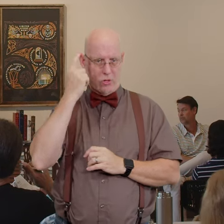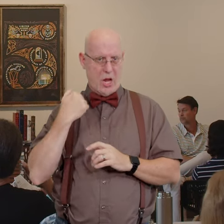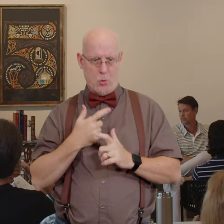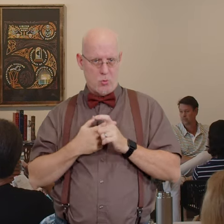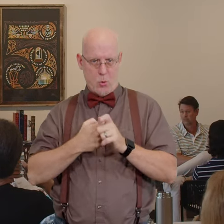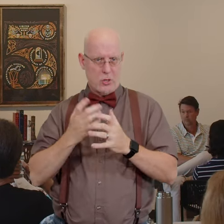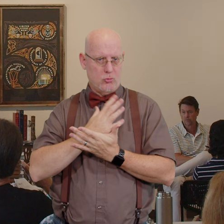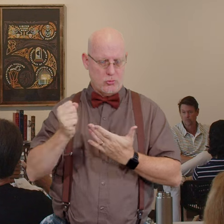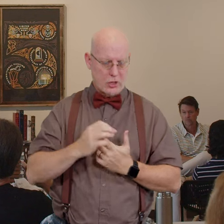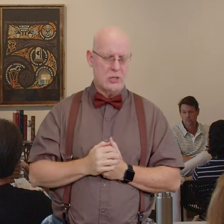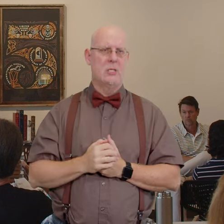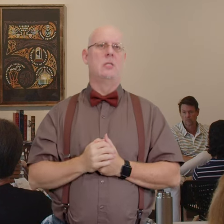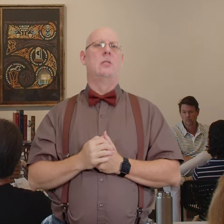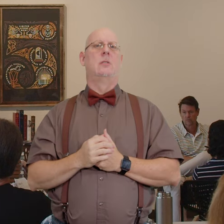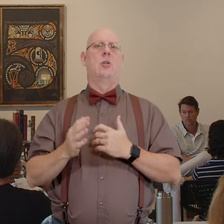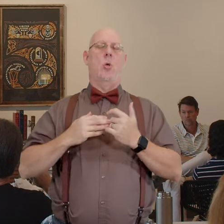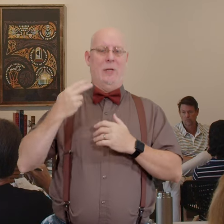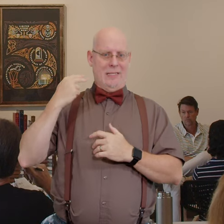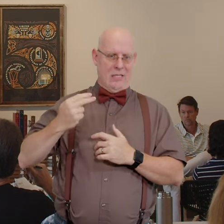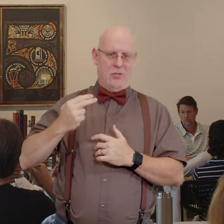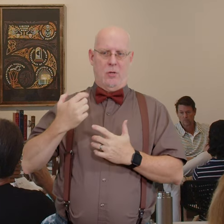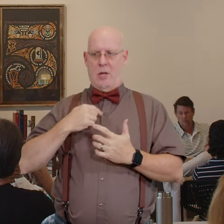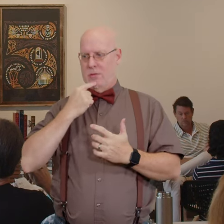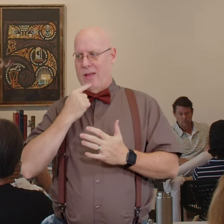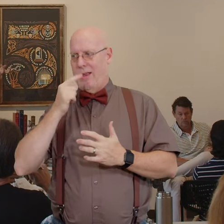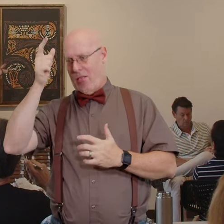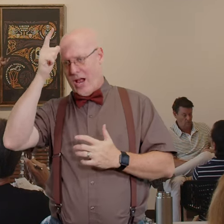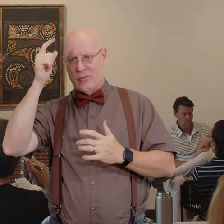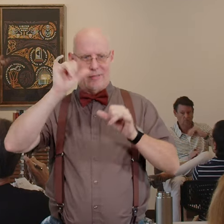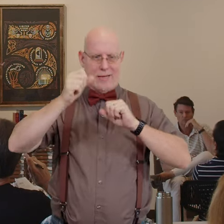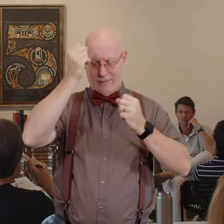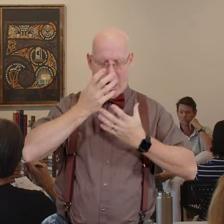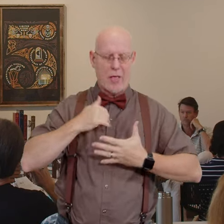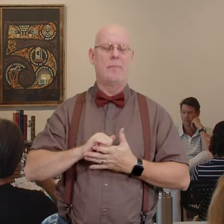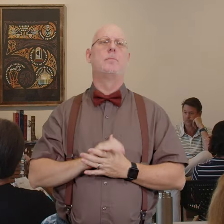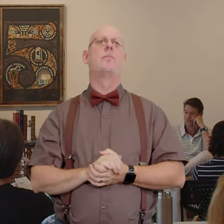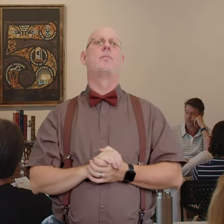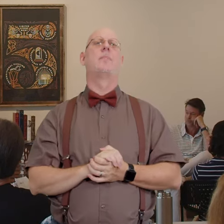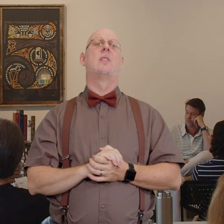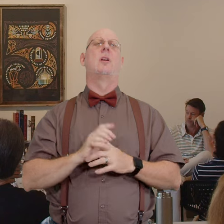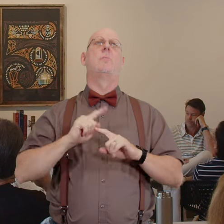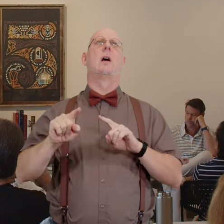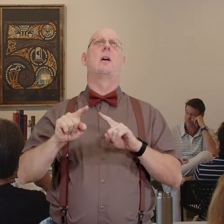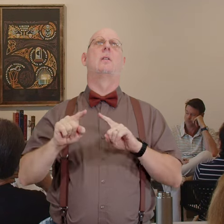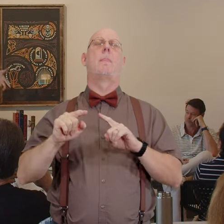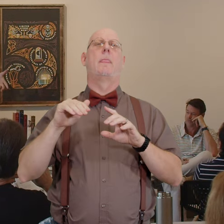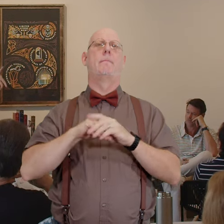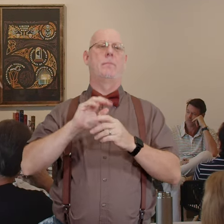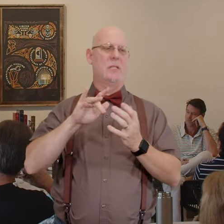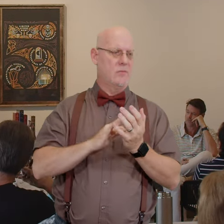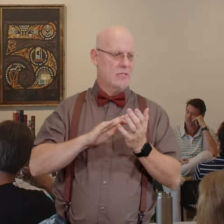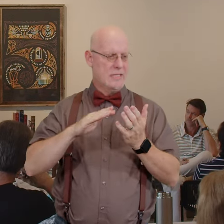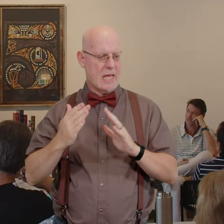don't understand that we're racing toward destruction, even though history and I would argue even logic, science tells us this. But we're racing toward destruction. They're in